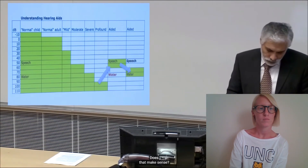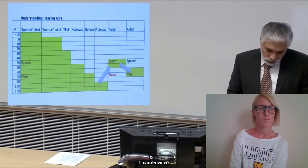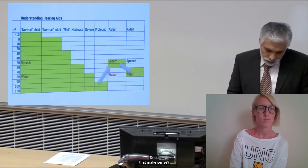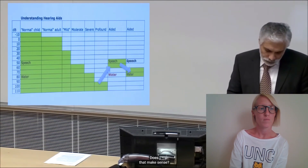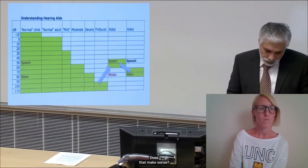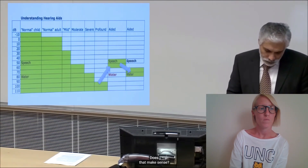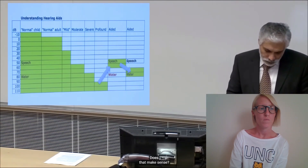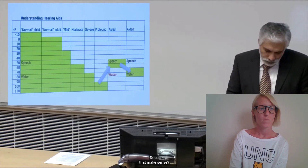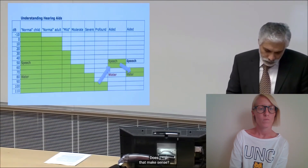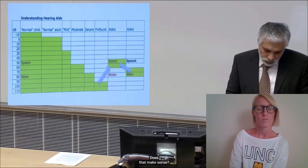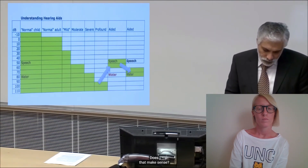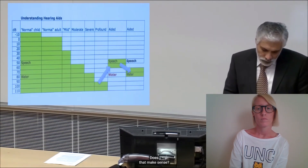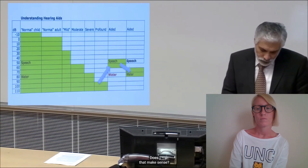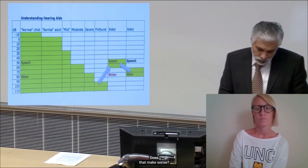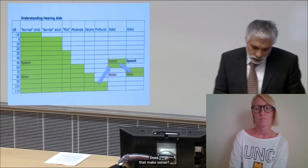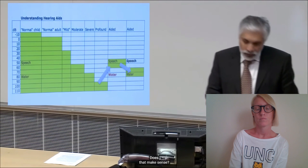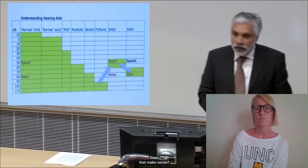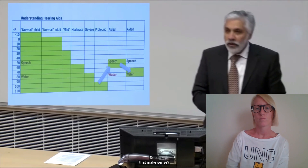clear?